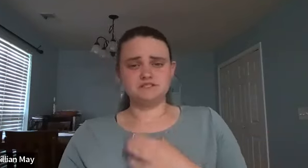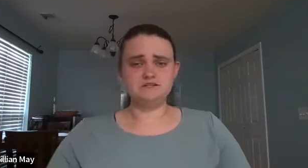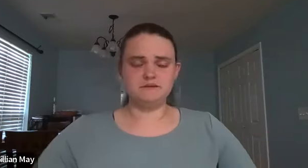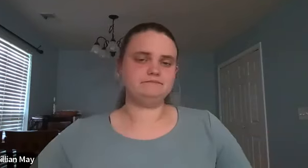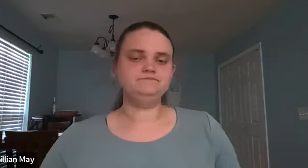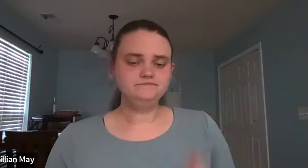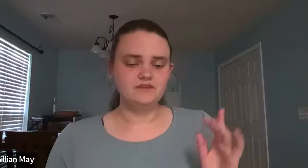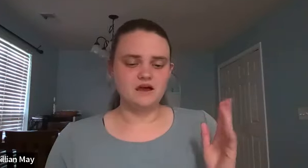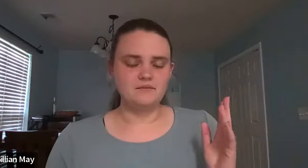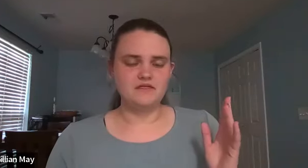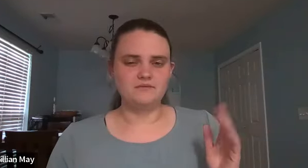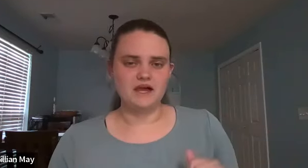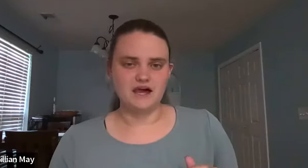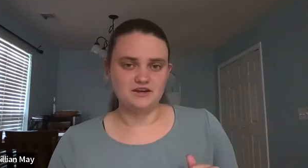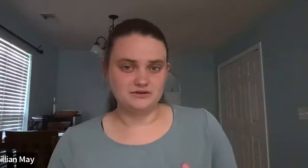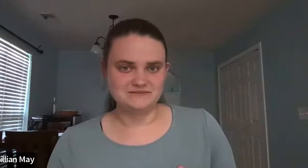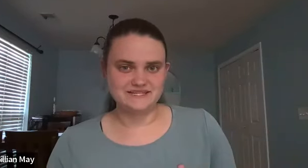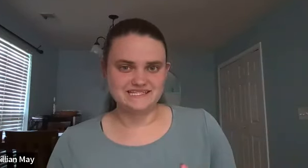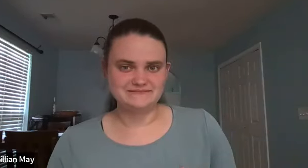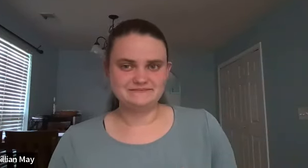Excuse me. Then we had Christmas.